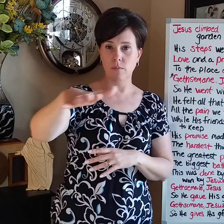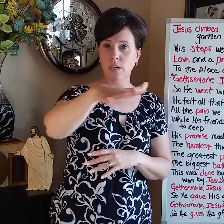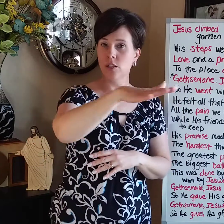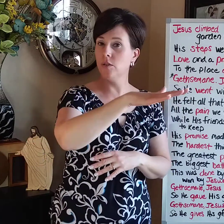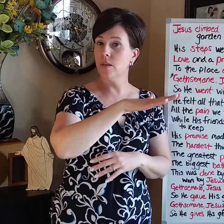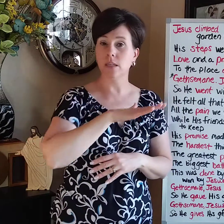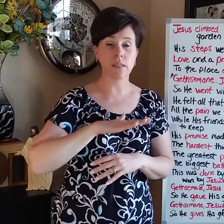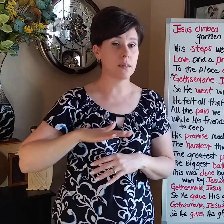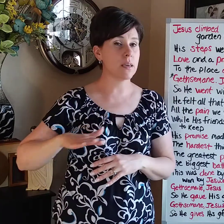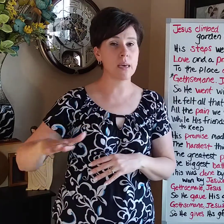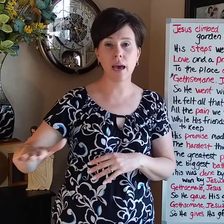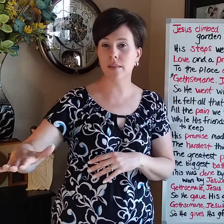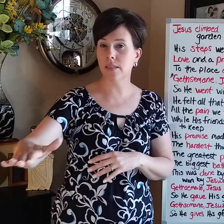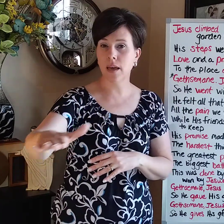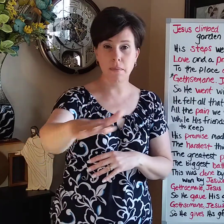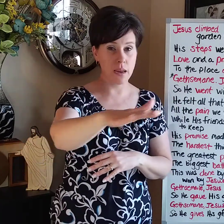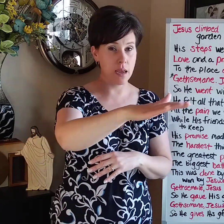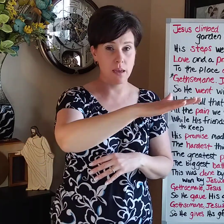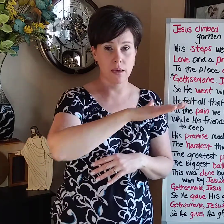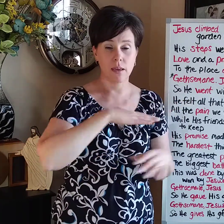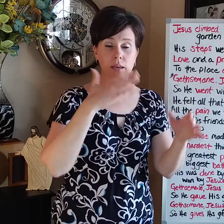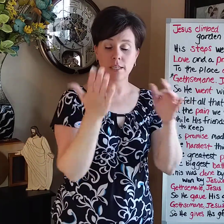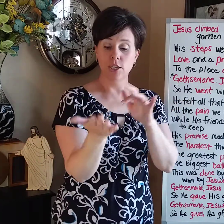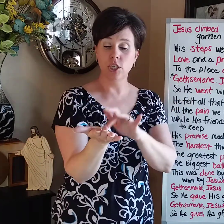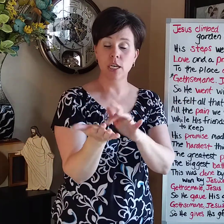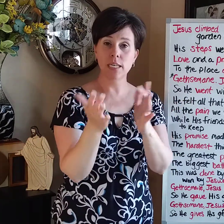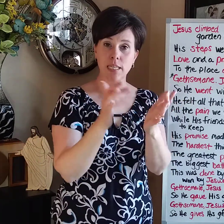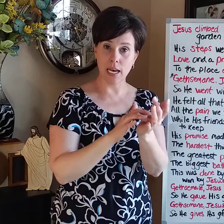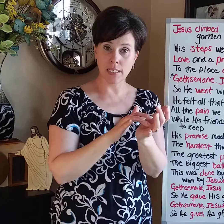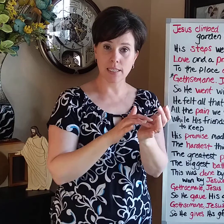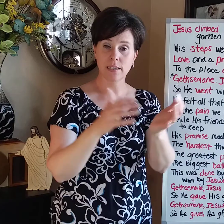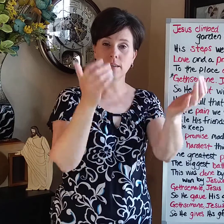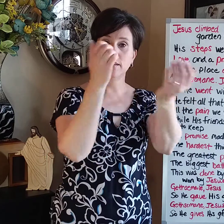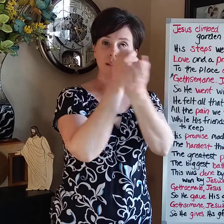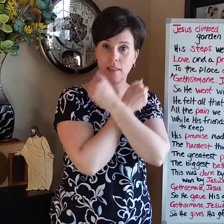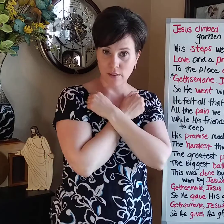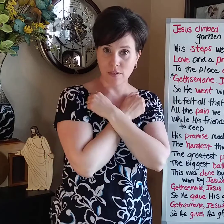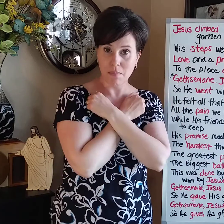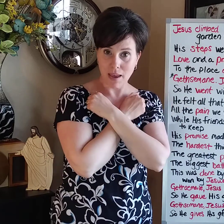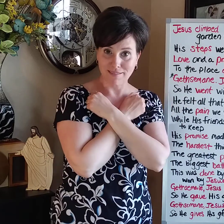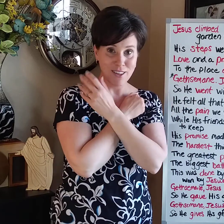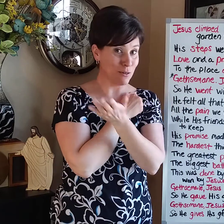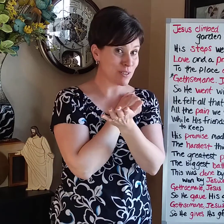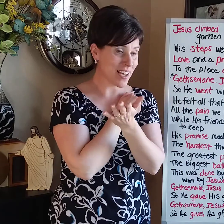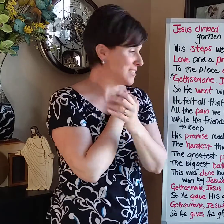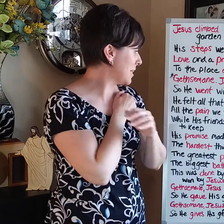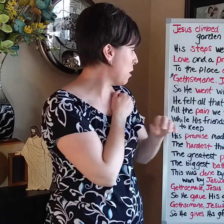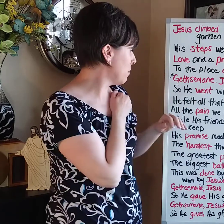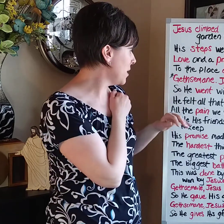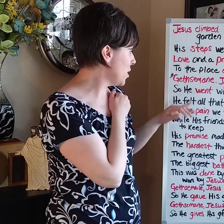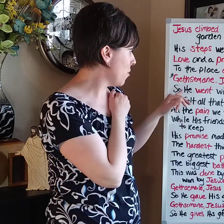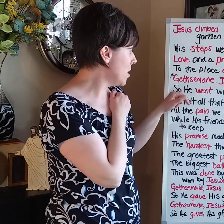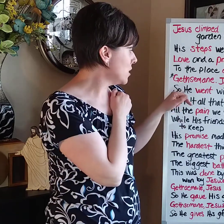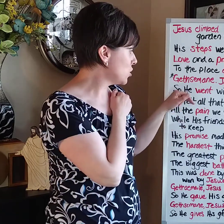just do this, Gethsemane, Jesus loves me, and those are signs they already know. So